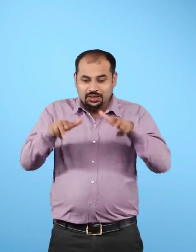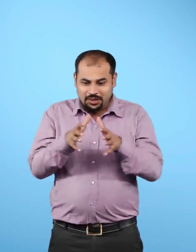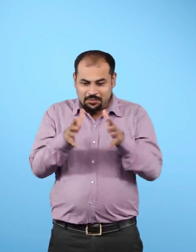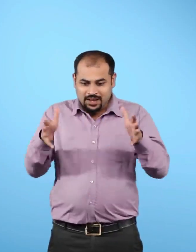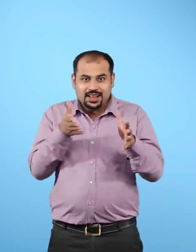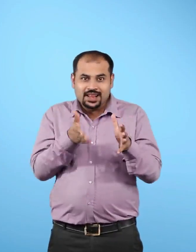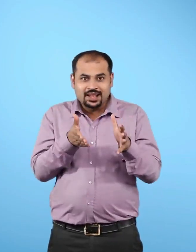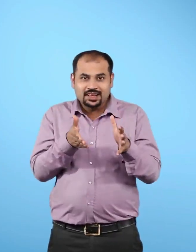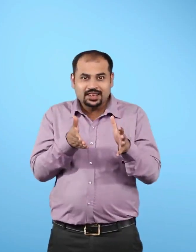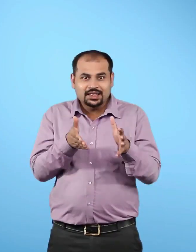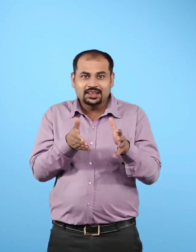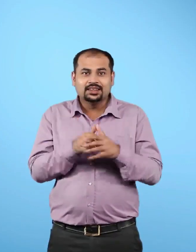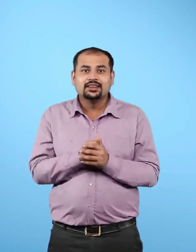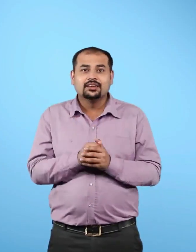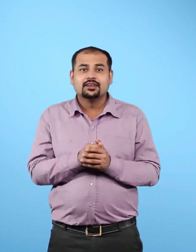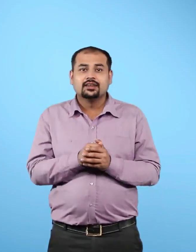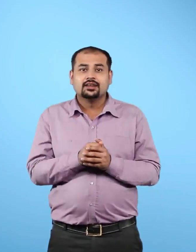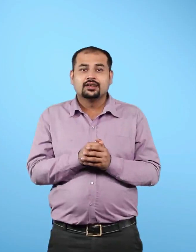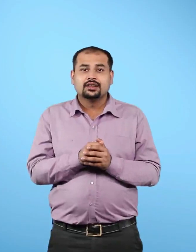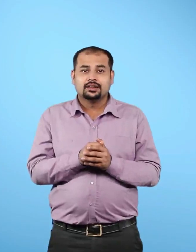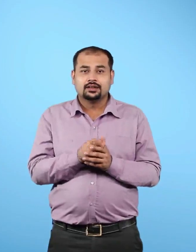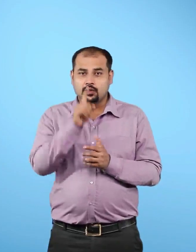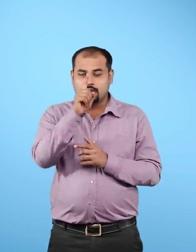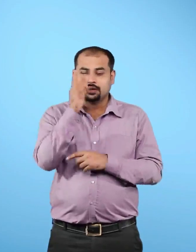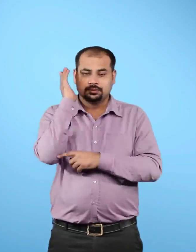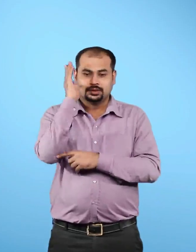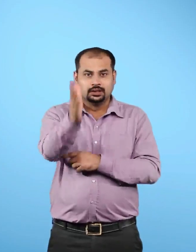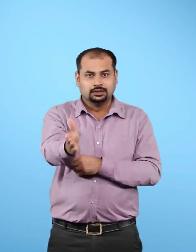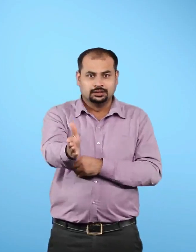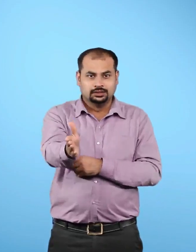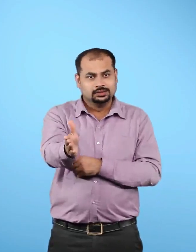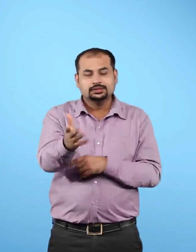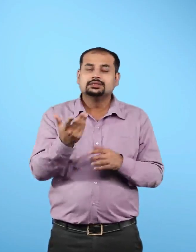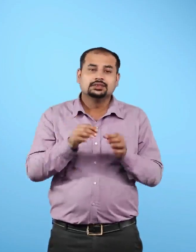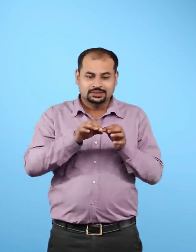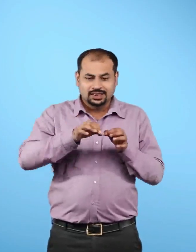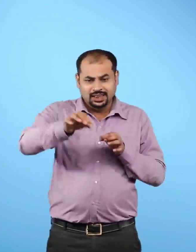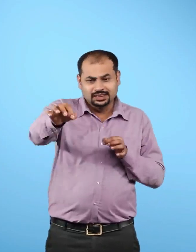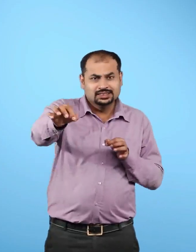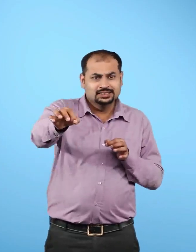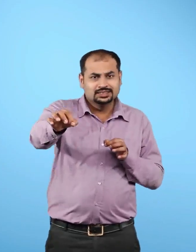About how many of the big frogs will fit on the 1 meter scale?